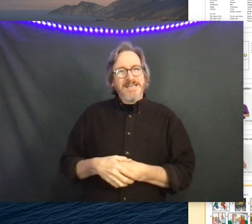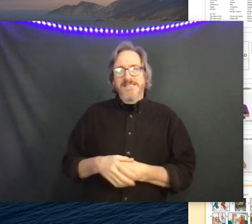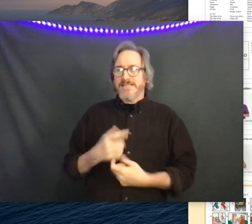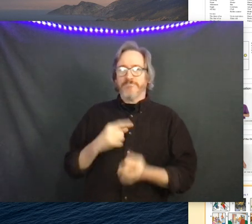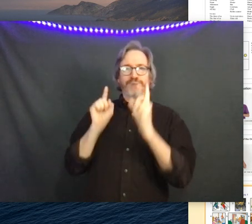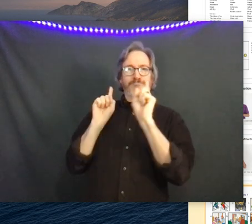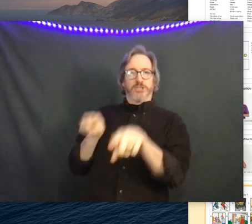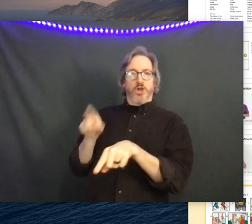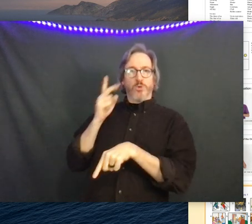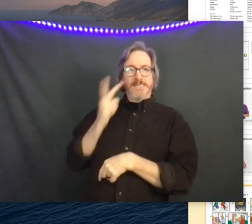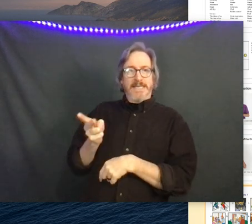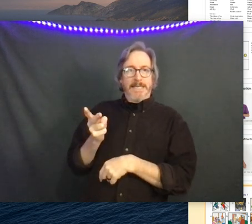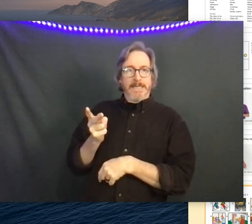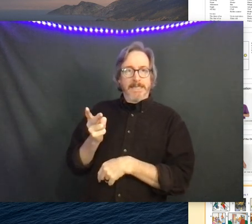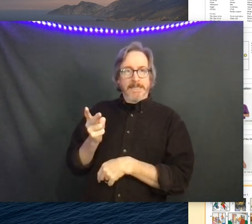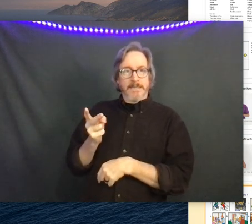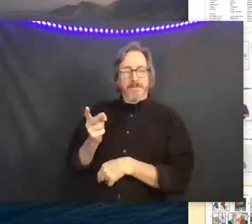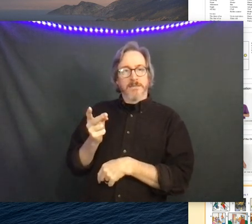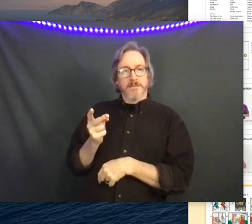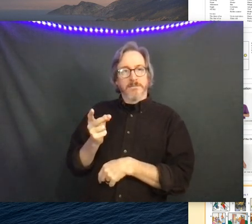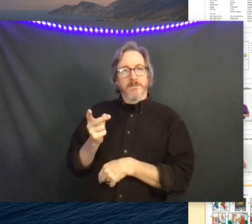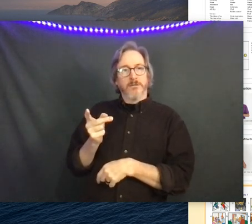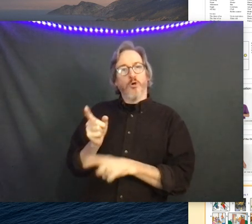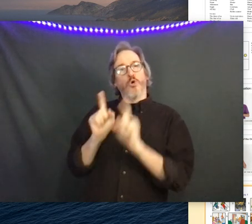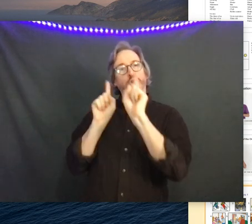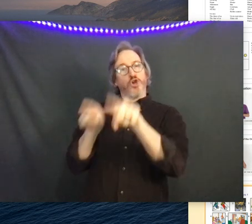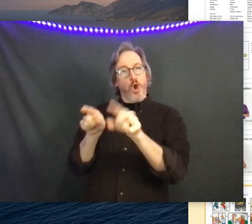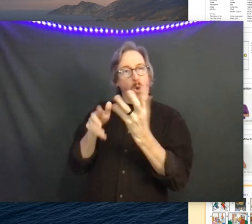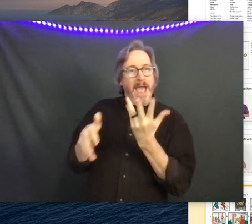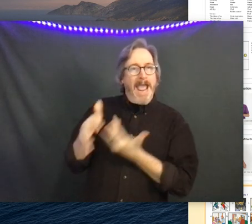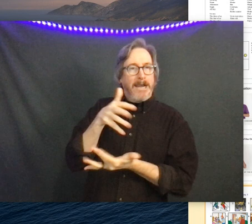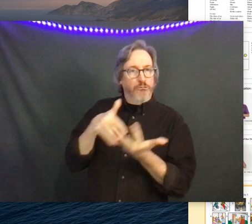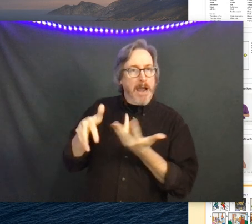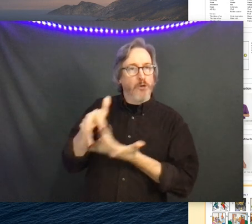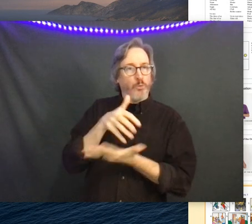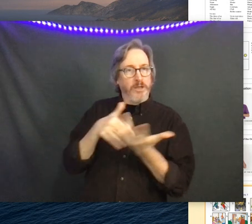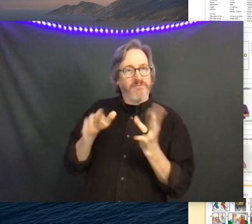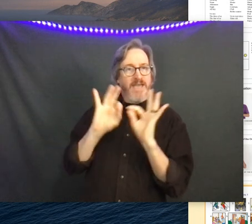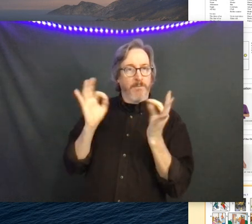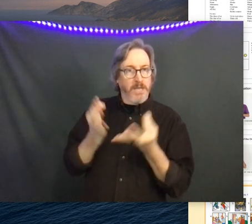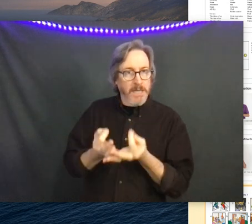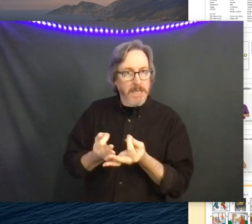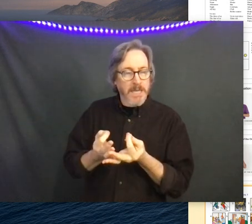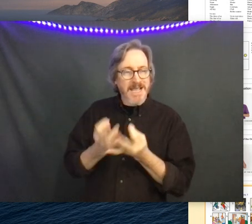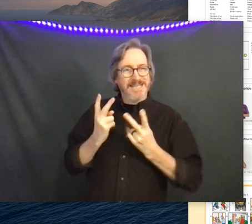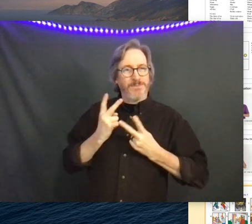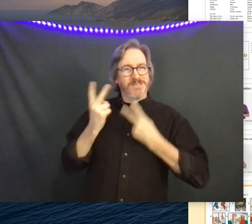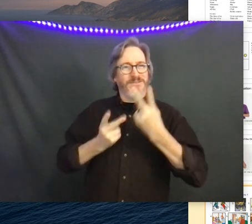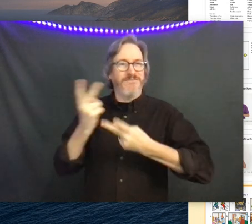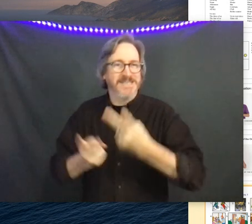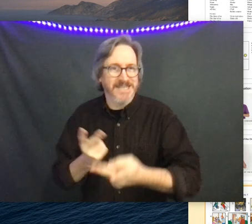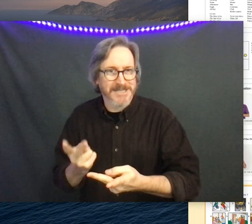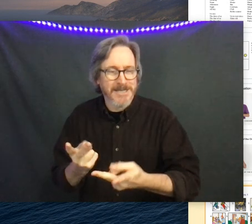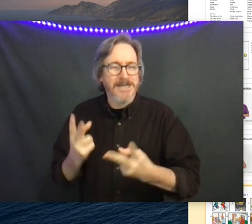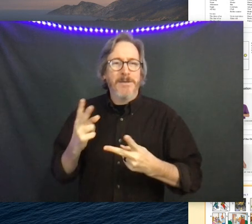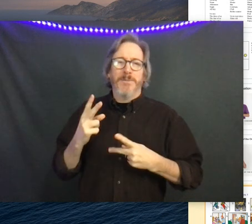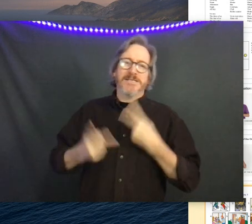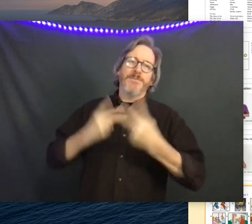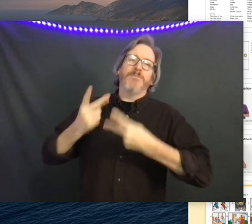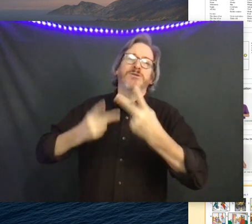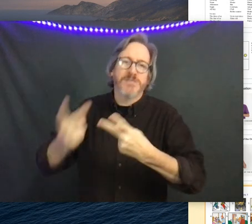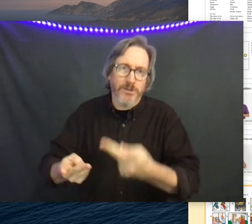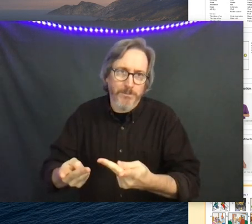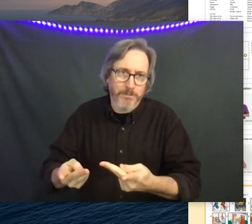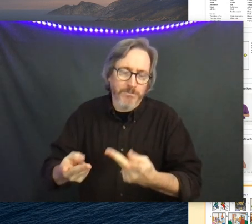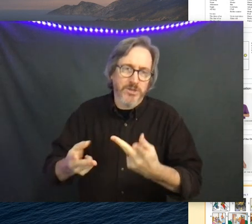I tend to say go see or go hang around with family as opposed to visit. But